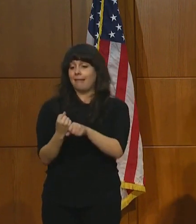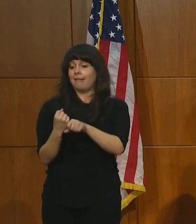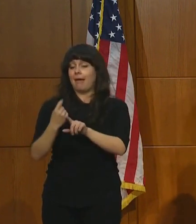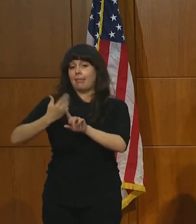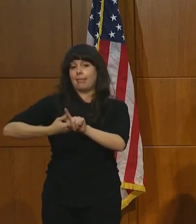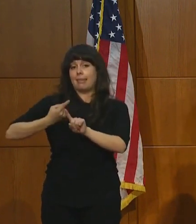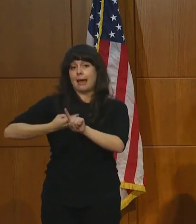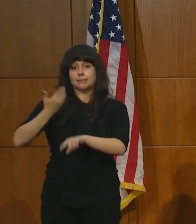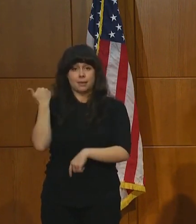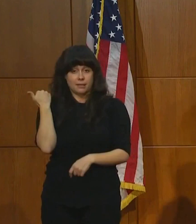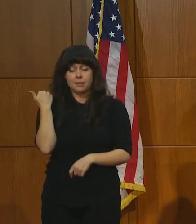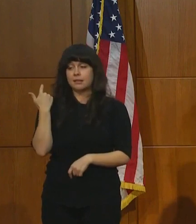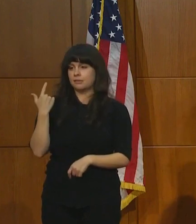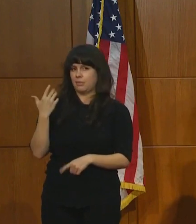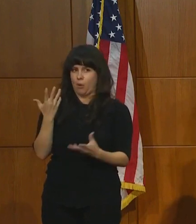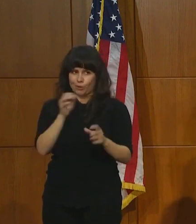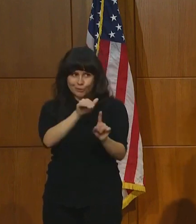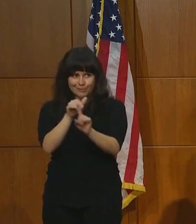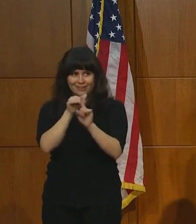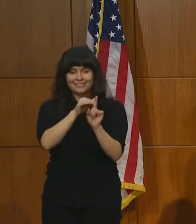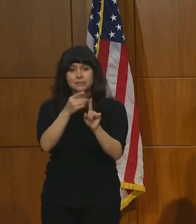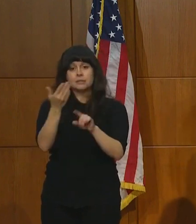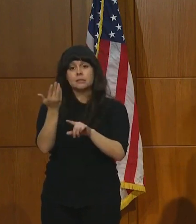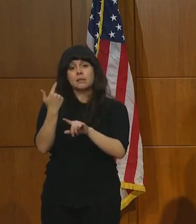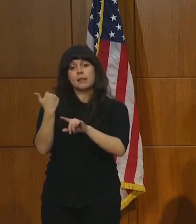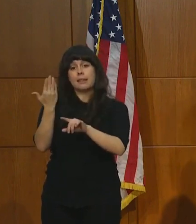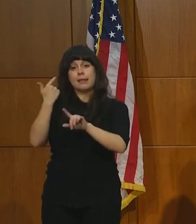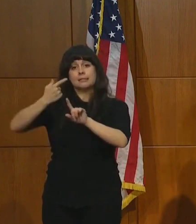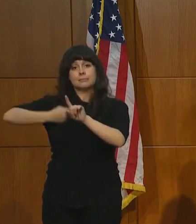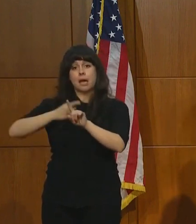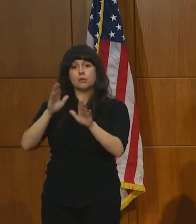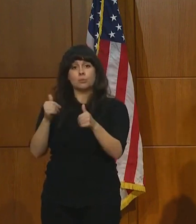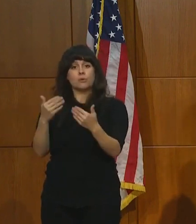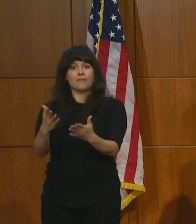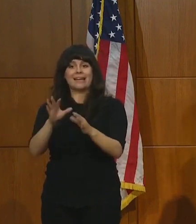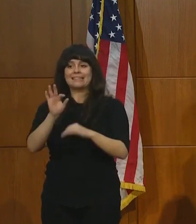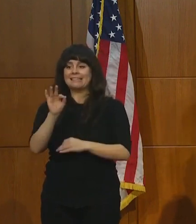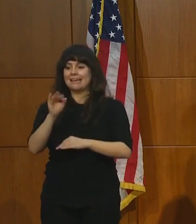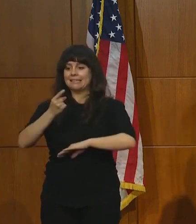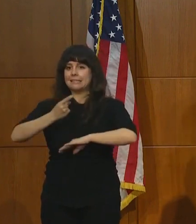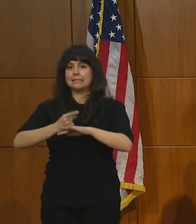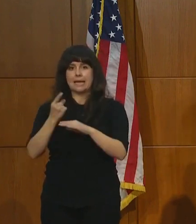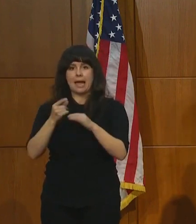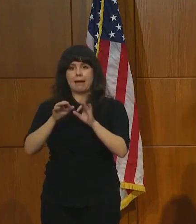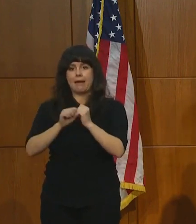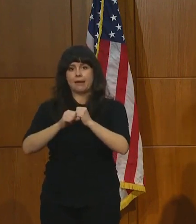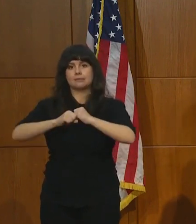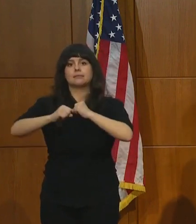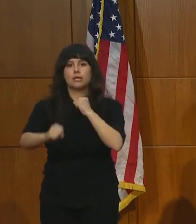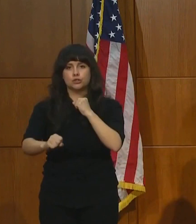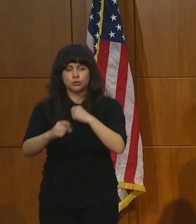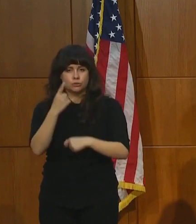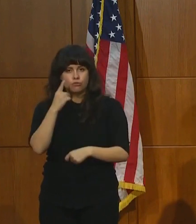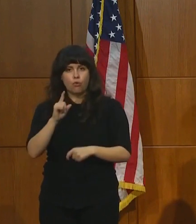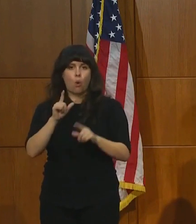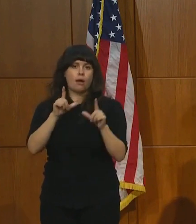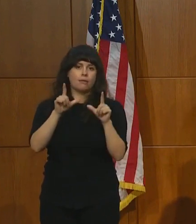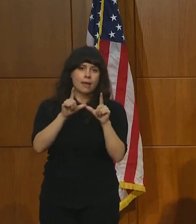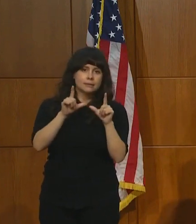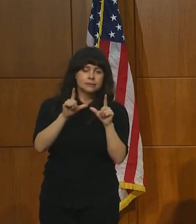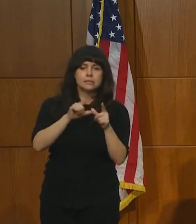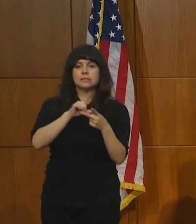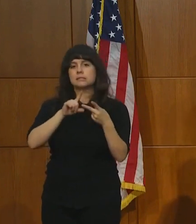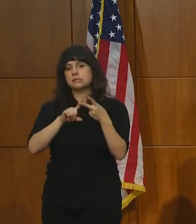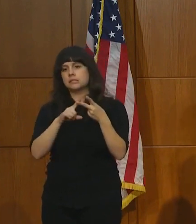folks, we gave a 90-day extension for licenses, registration, or other credentials that are